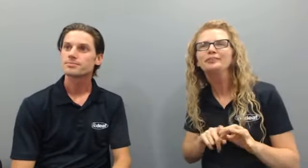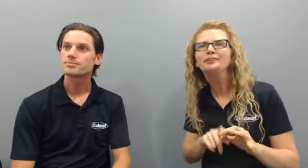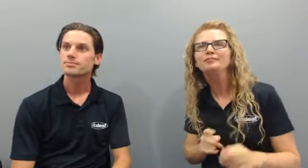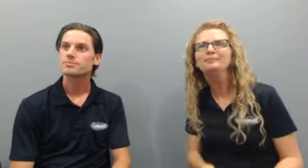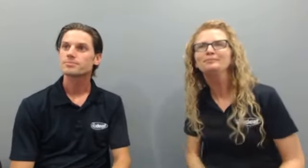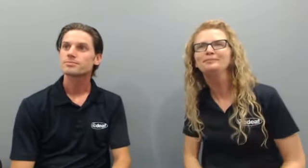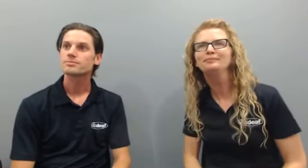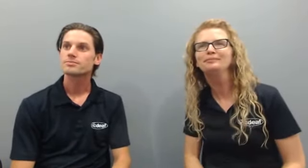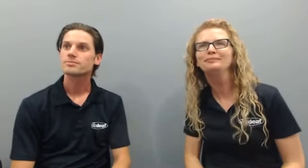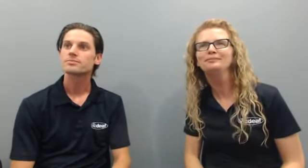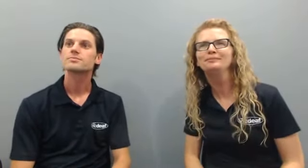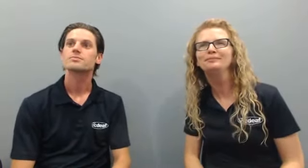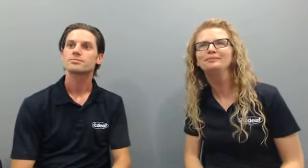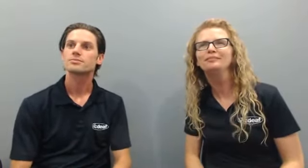There's another question here.